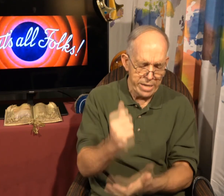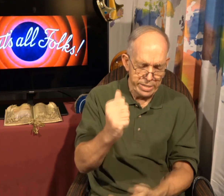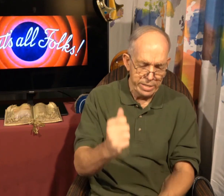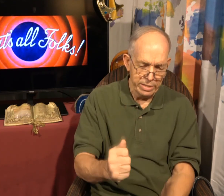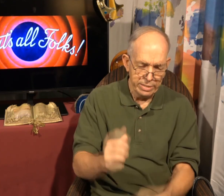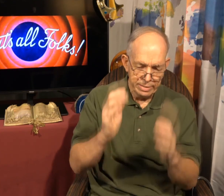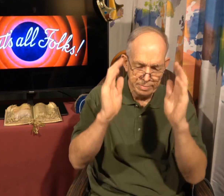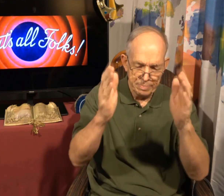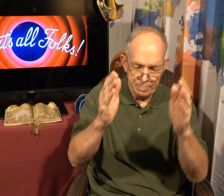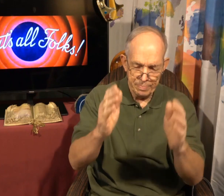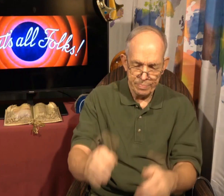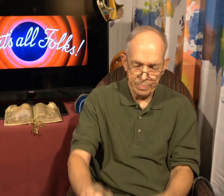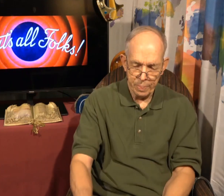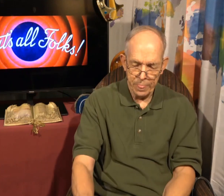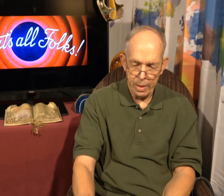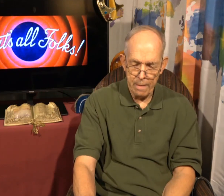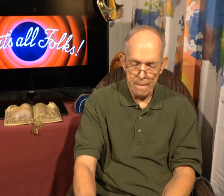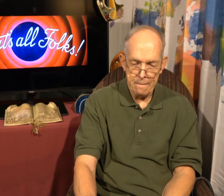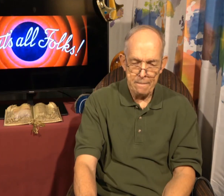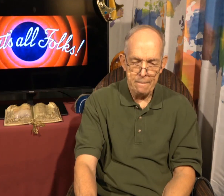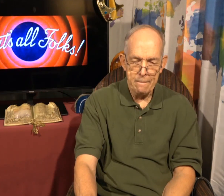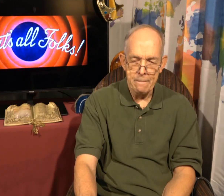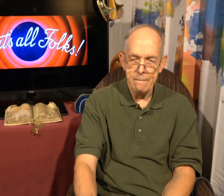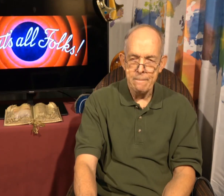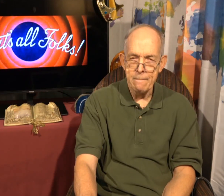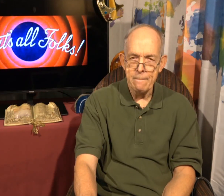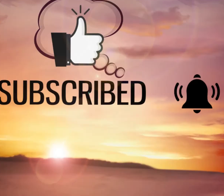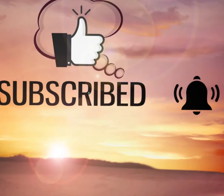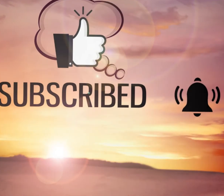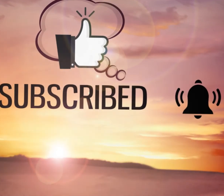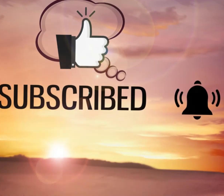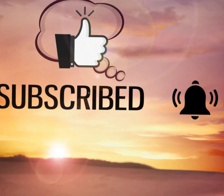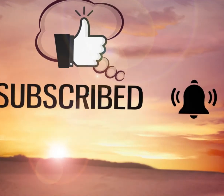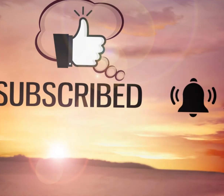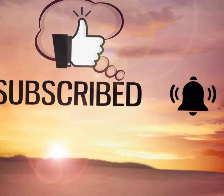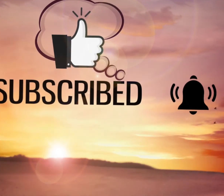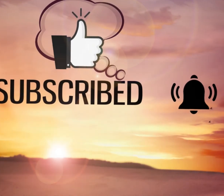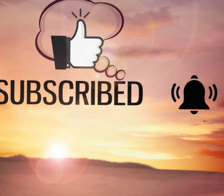It's our defense. That's in Jesus' name we pray. Amen.